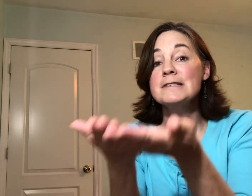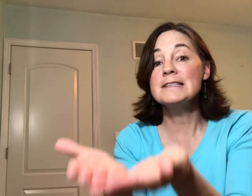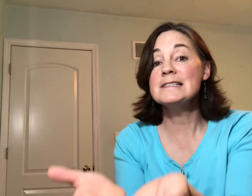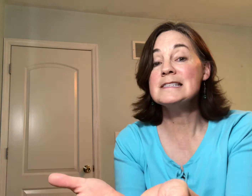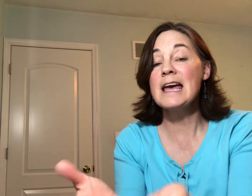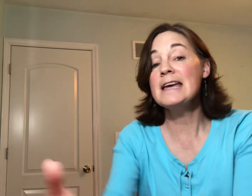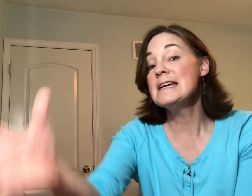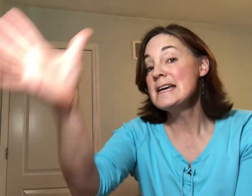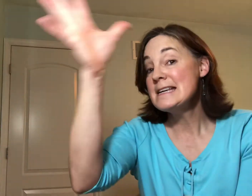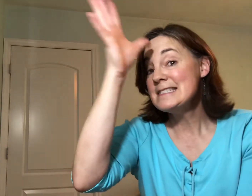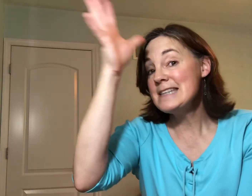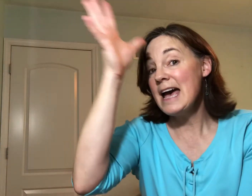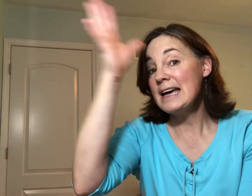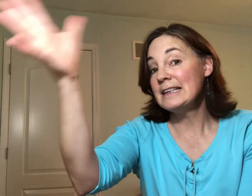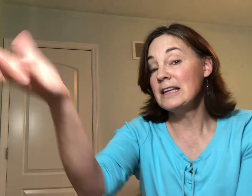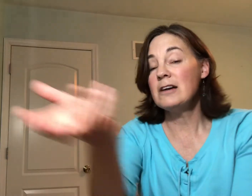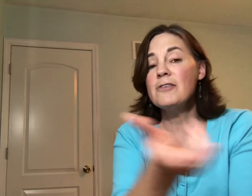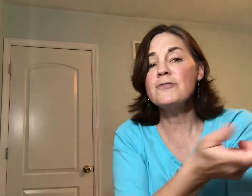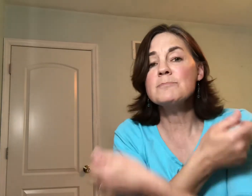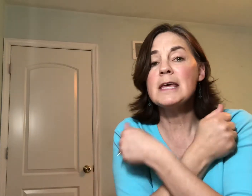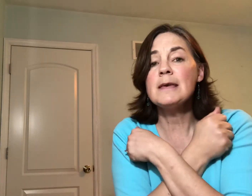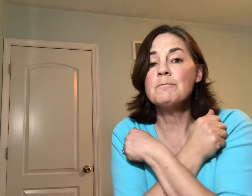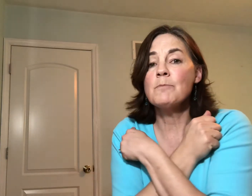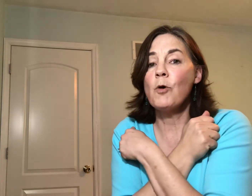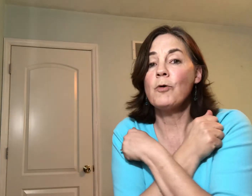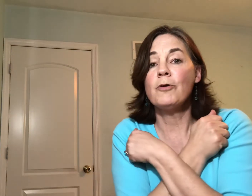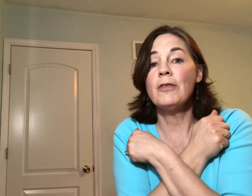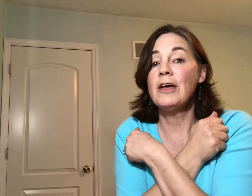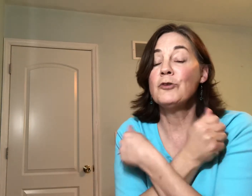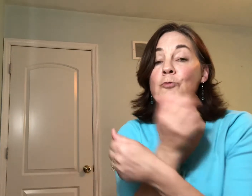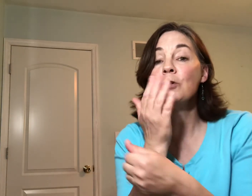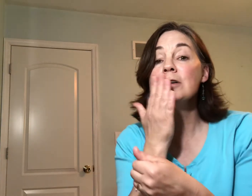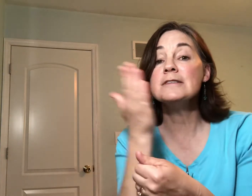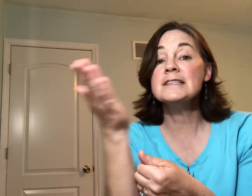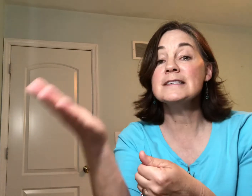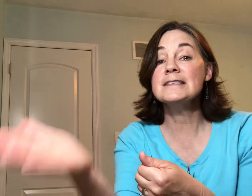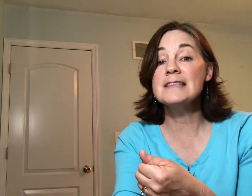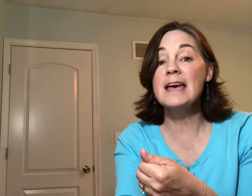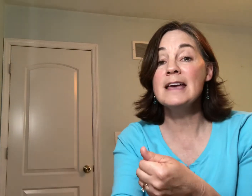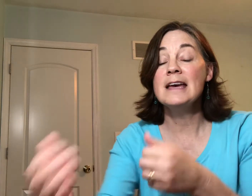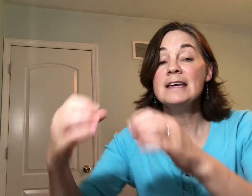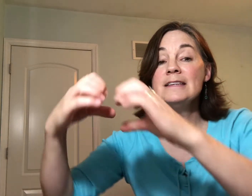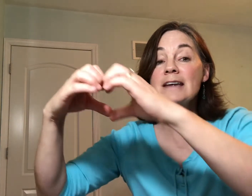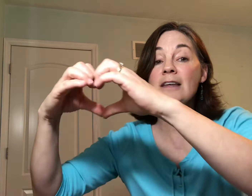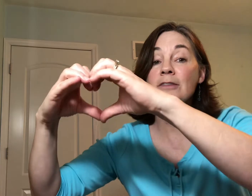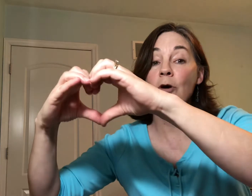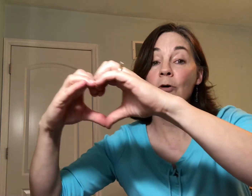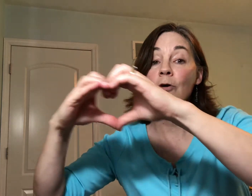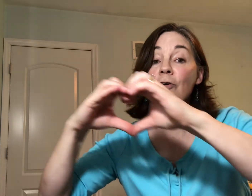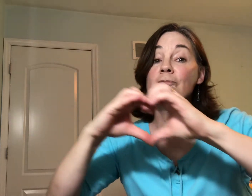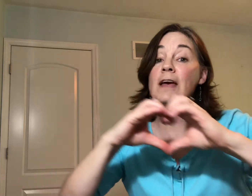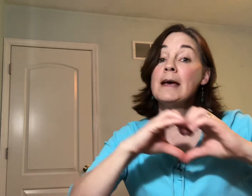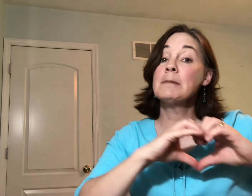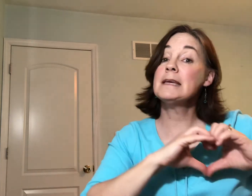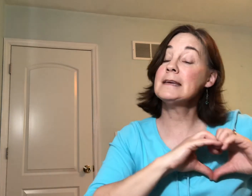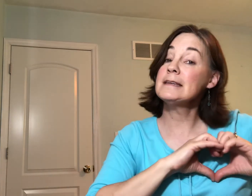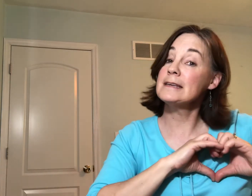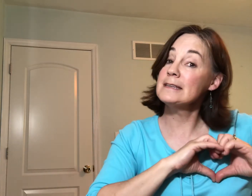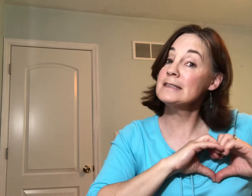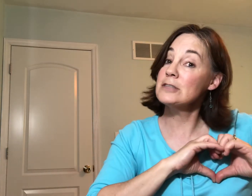can say. Dad loves me more than words can say. He's got the whole family in his